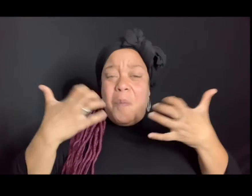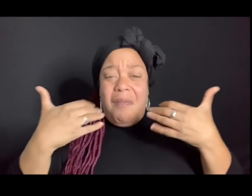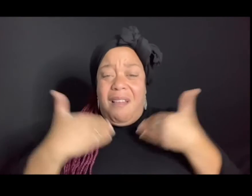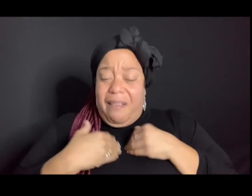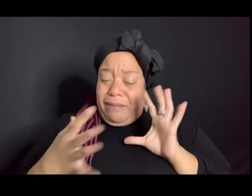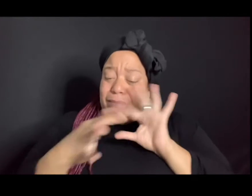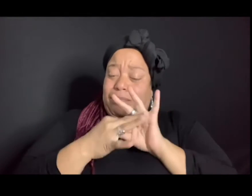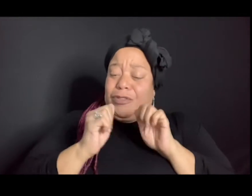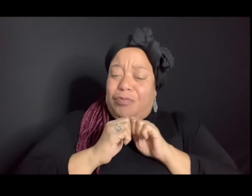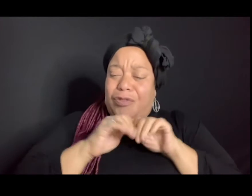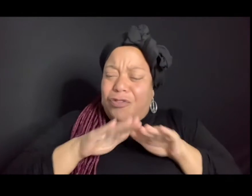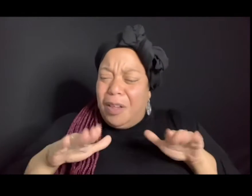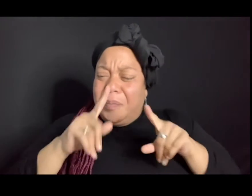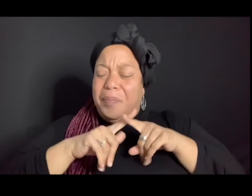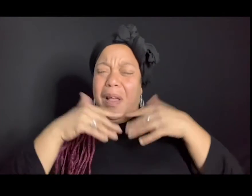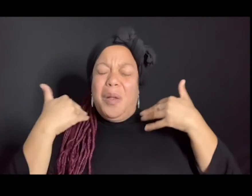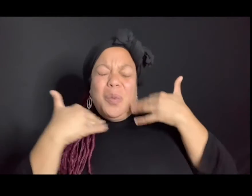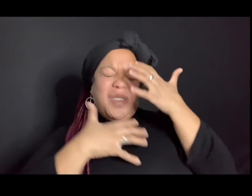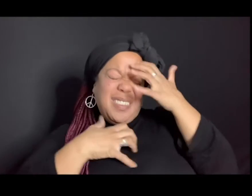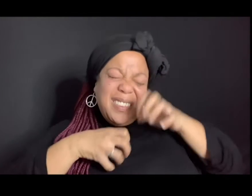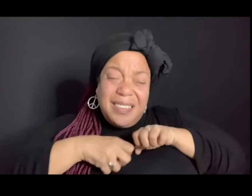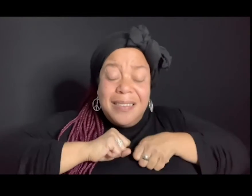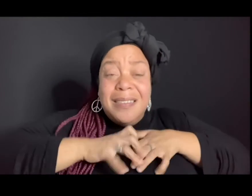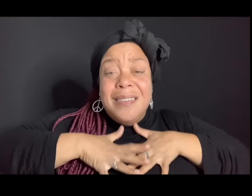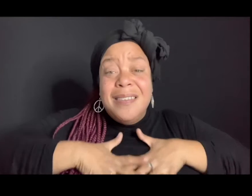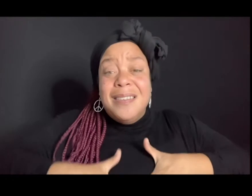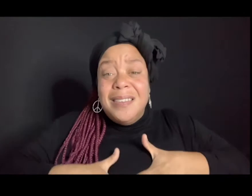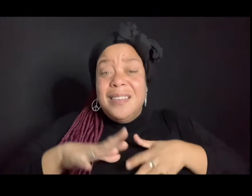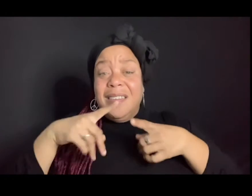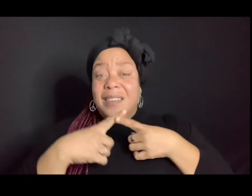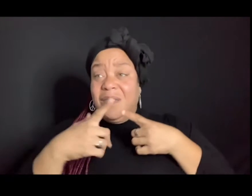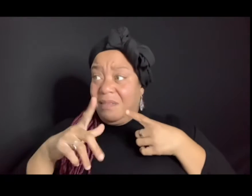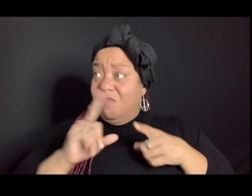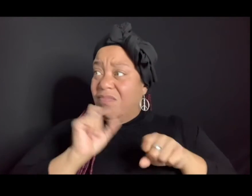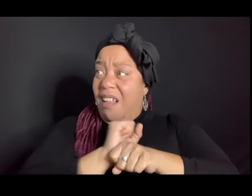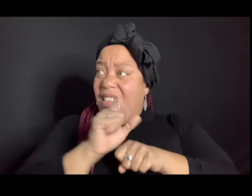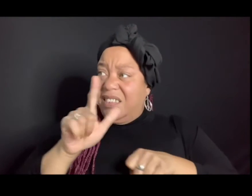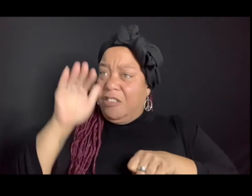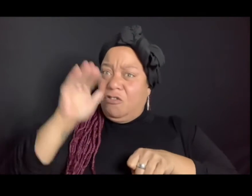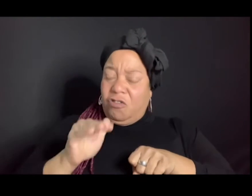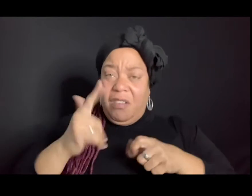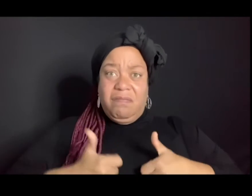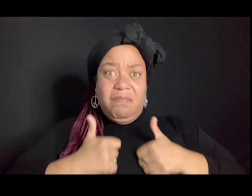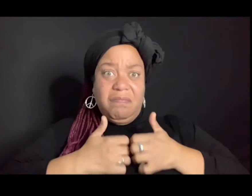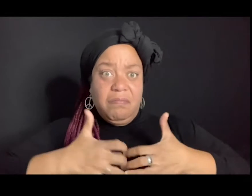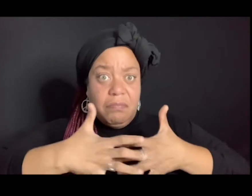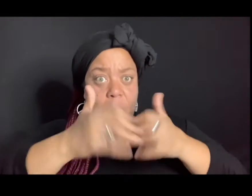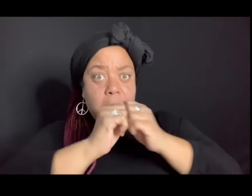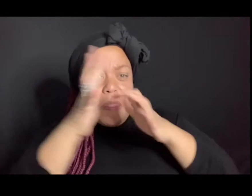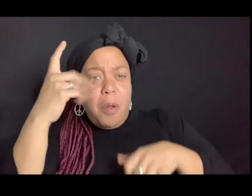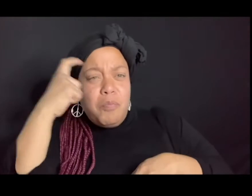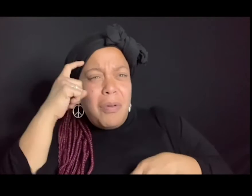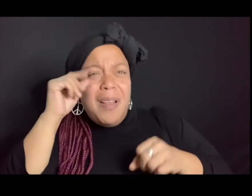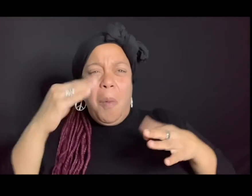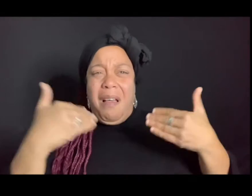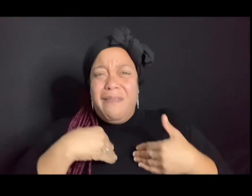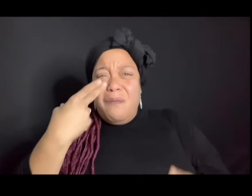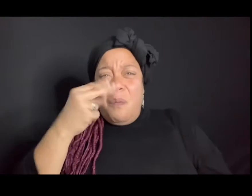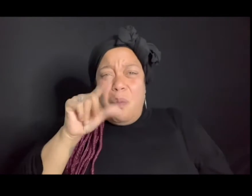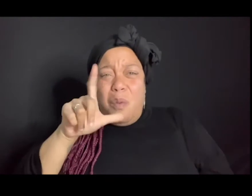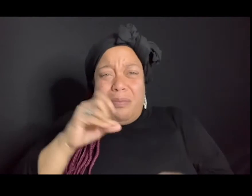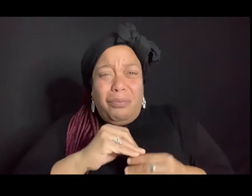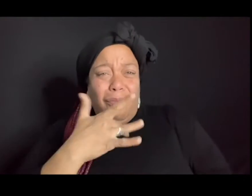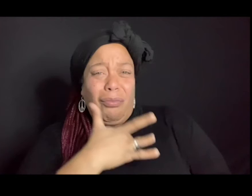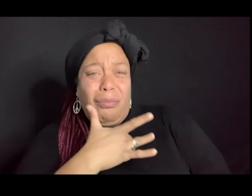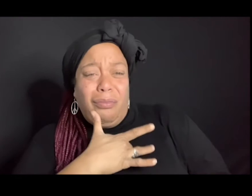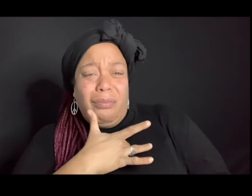child. And they're devastated by the reality that their child is evolving without a brain, or that their child has a hole in their heart, or